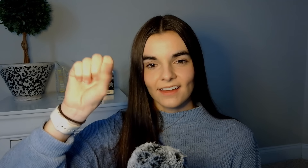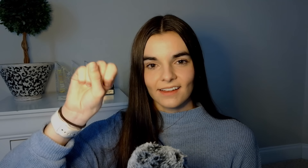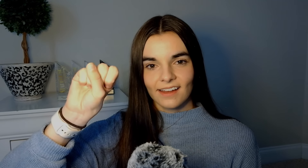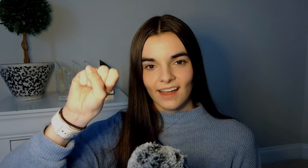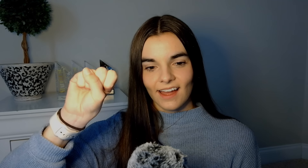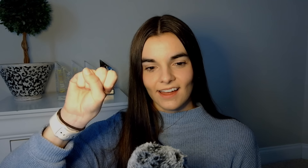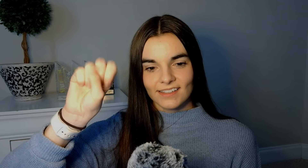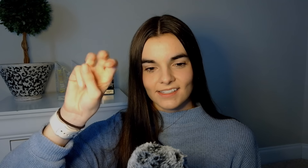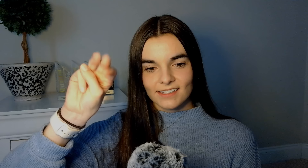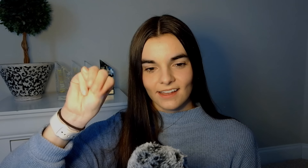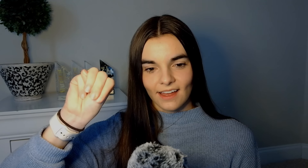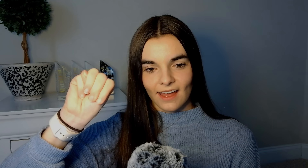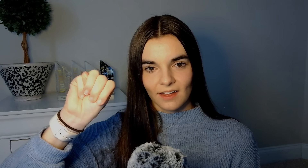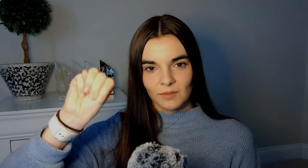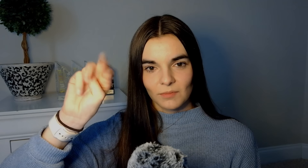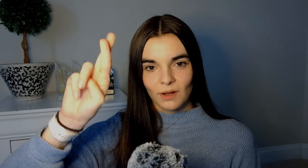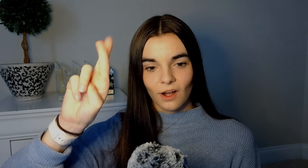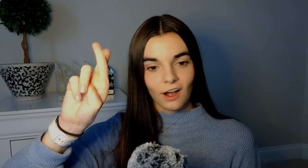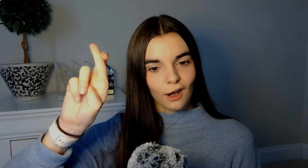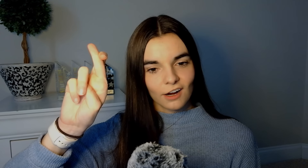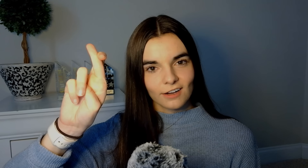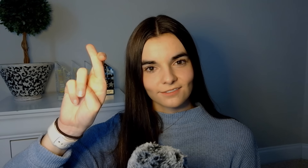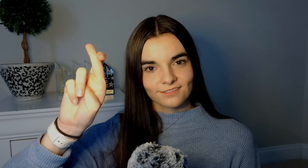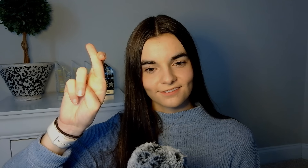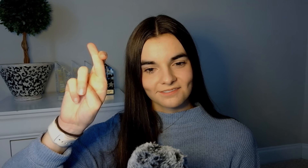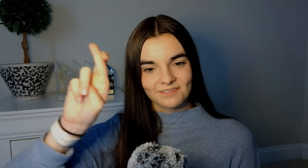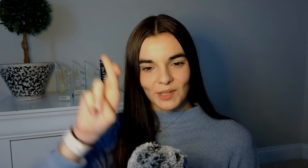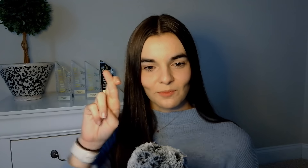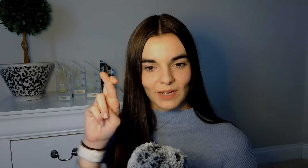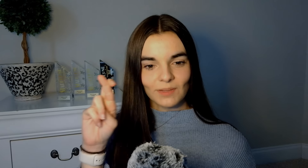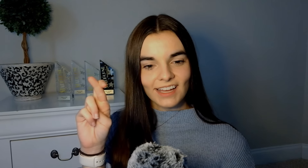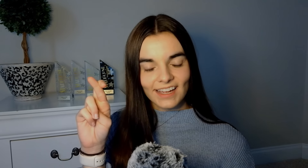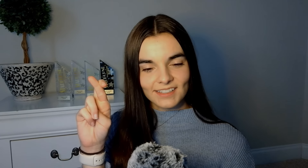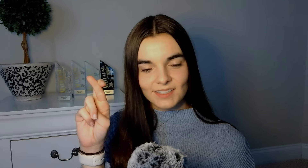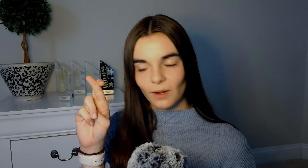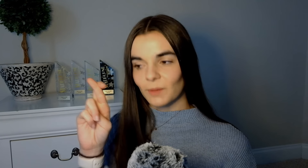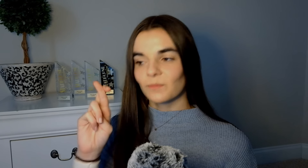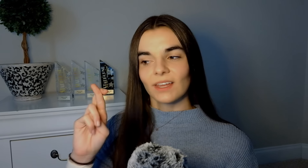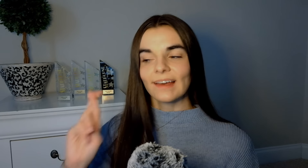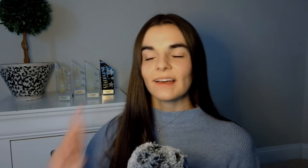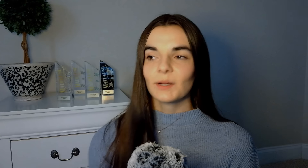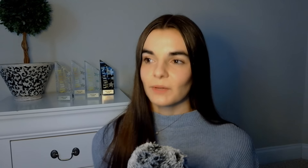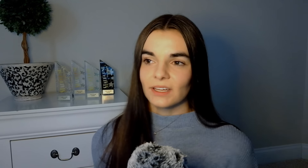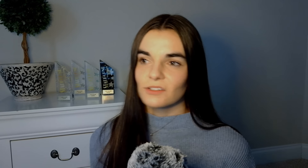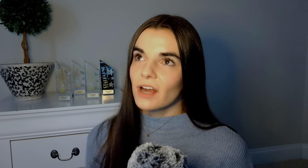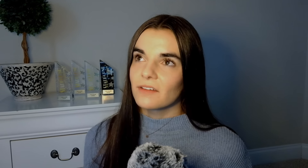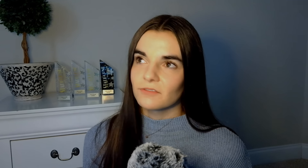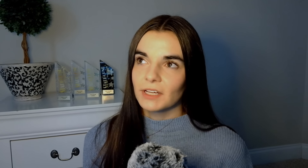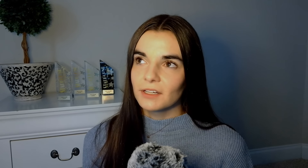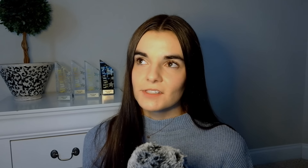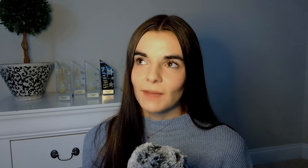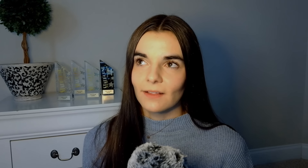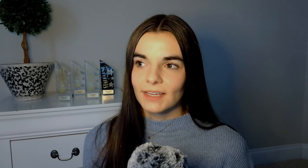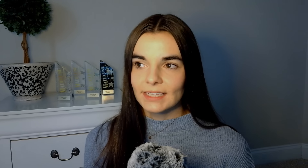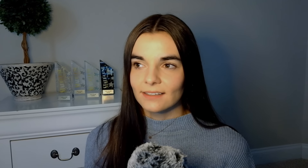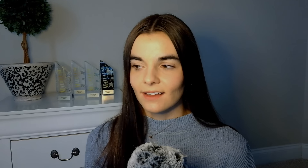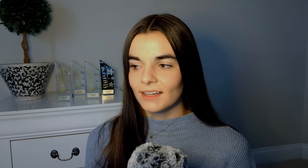A S M R. Pamela ASMR. We can try finger spelling, like,